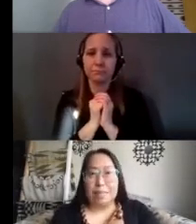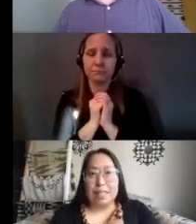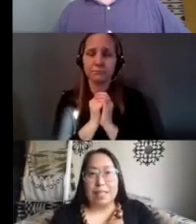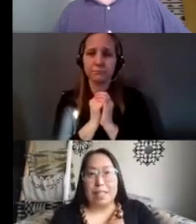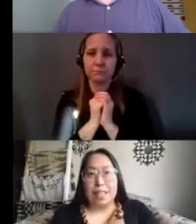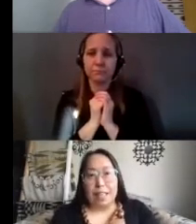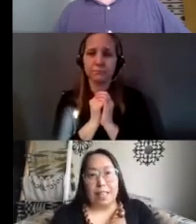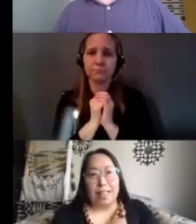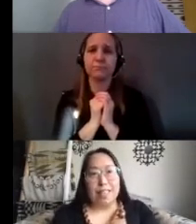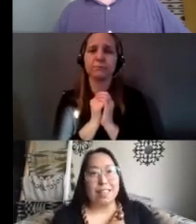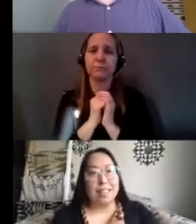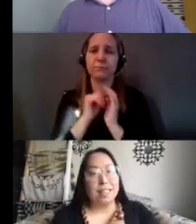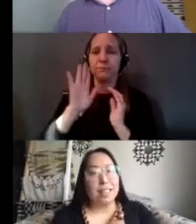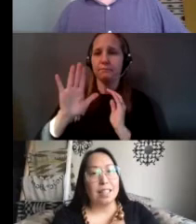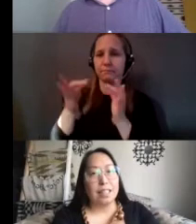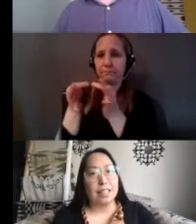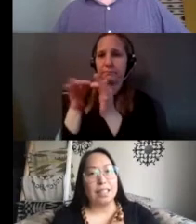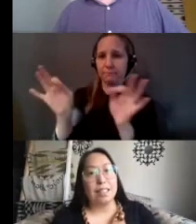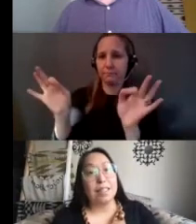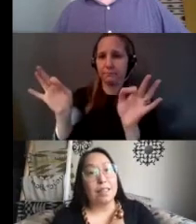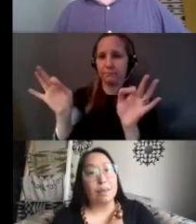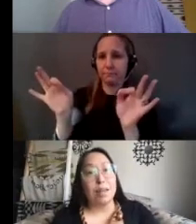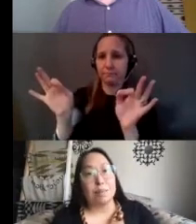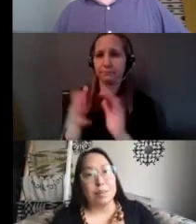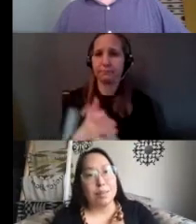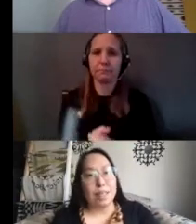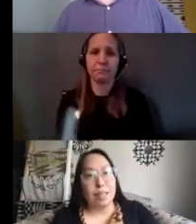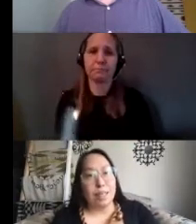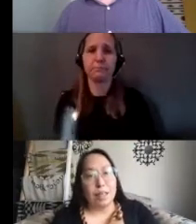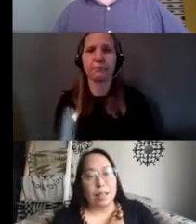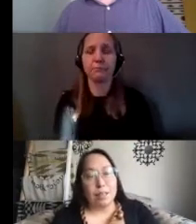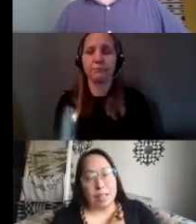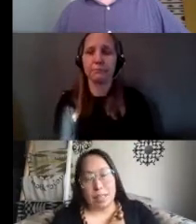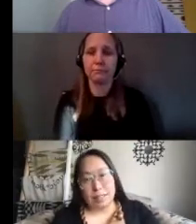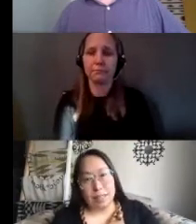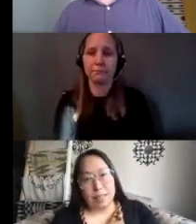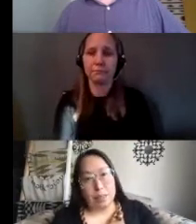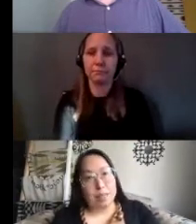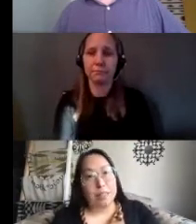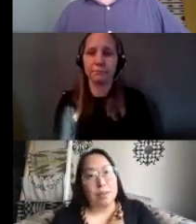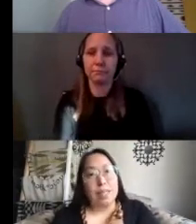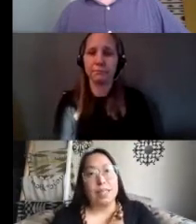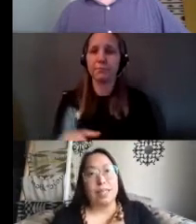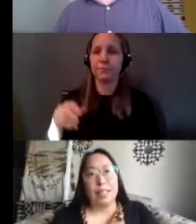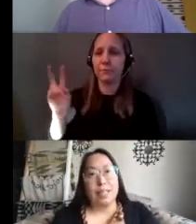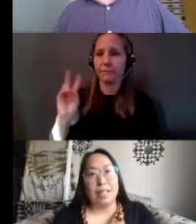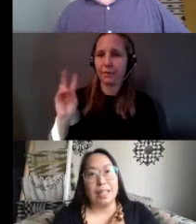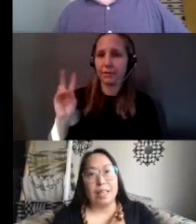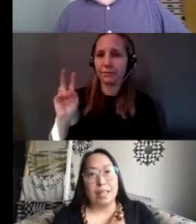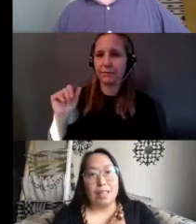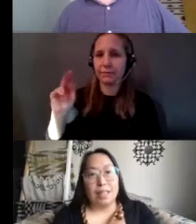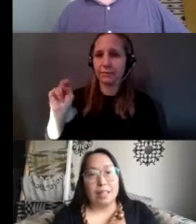Siem nasiya I net chalmoch. Vanessa Quinnesquich I